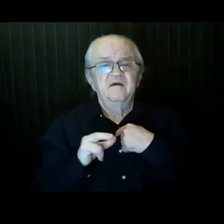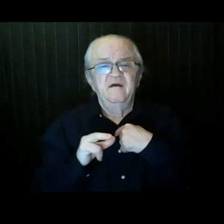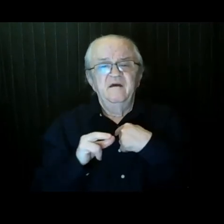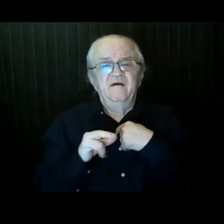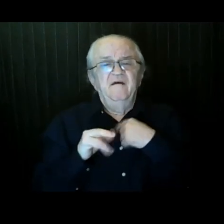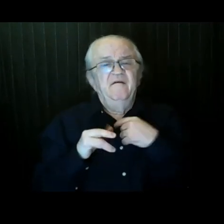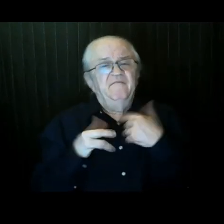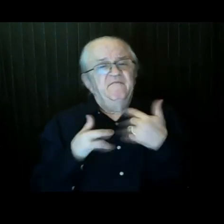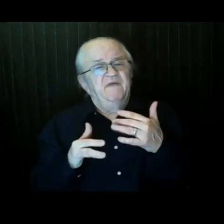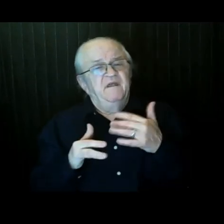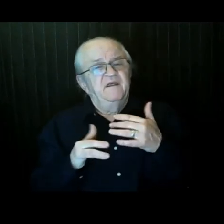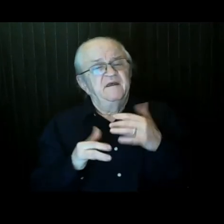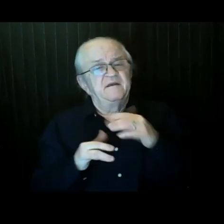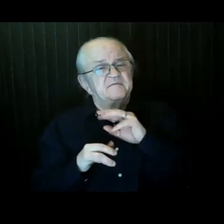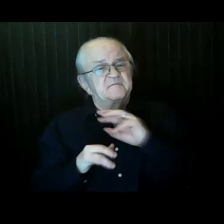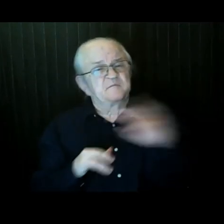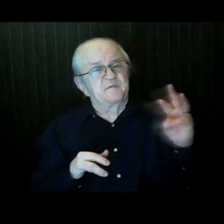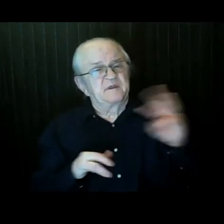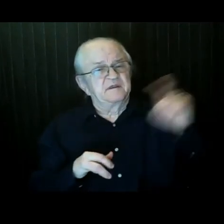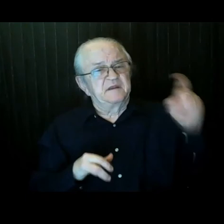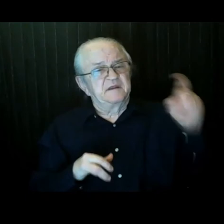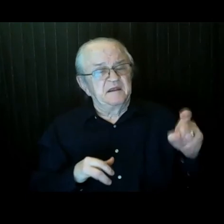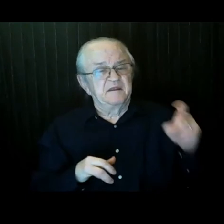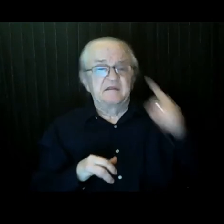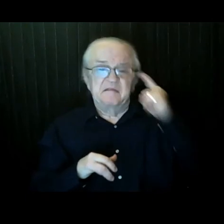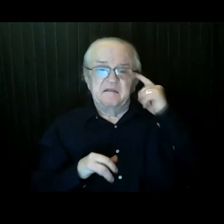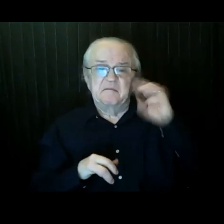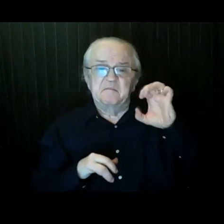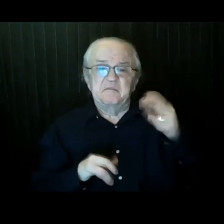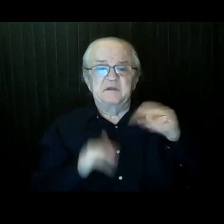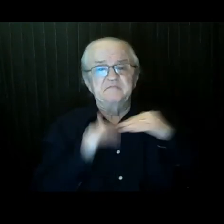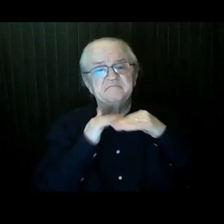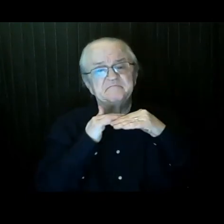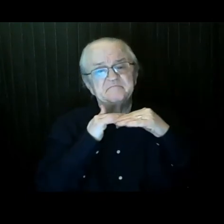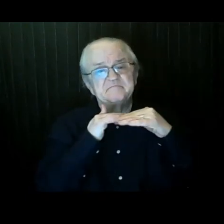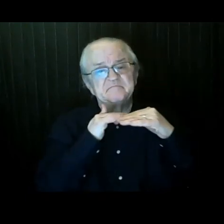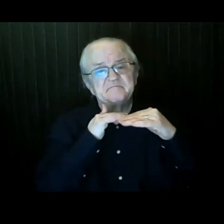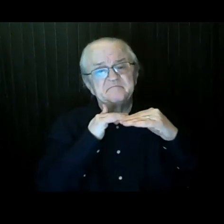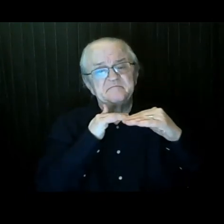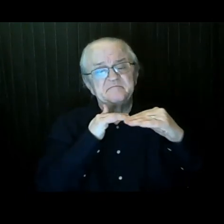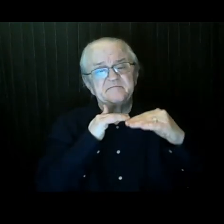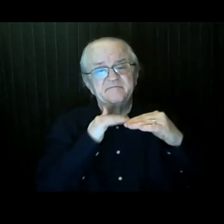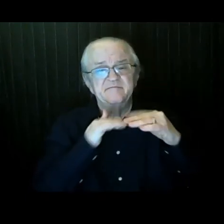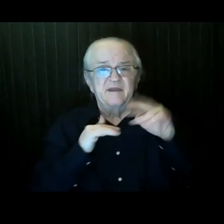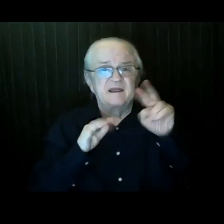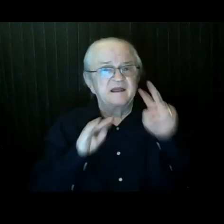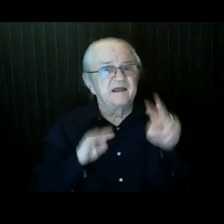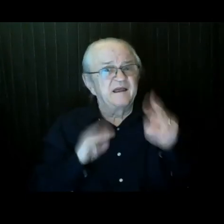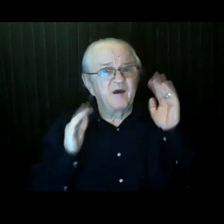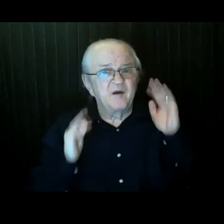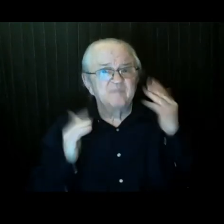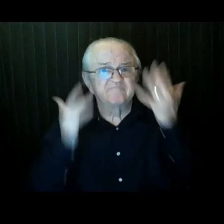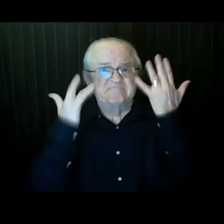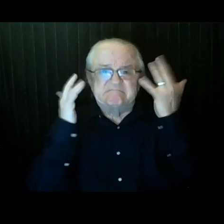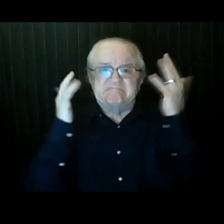West Texas. I guess I thought Michigan was a flat state. So I didn't really think much of it, except that I'd hoped to see woods and forests. But